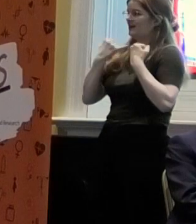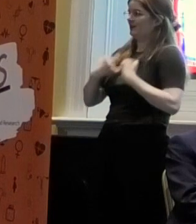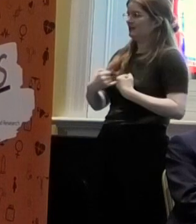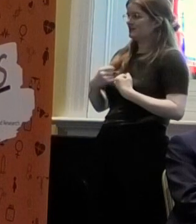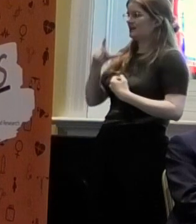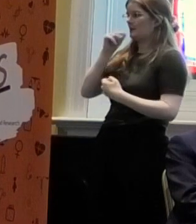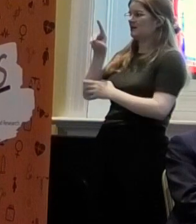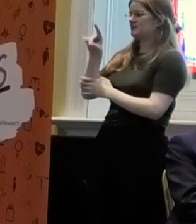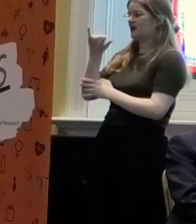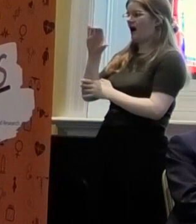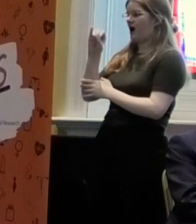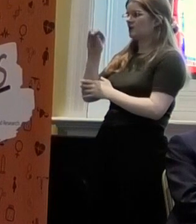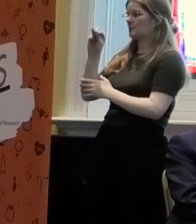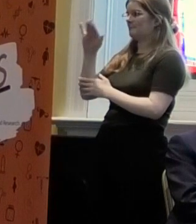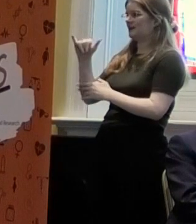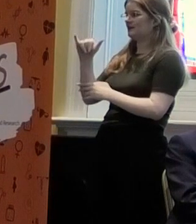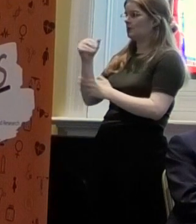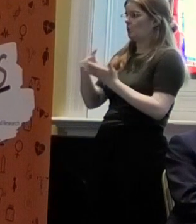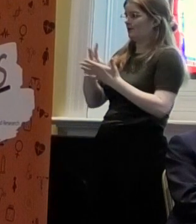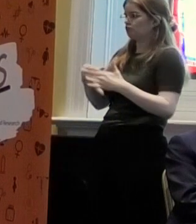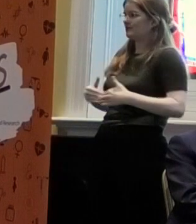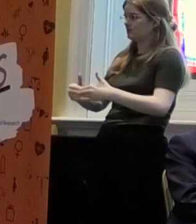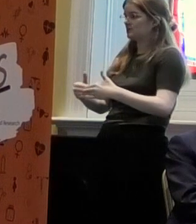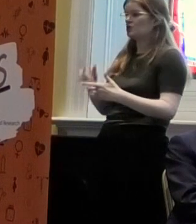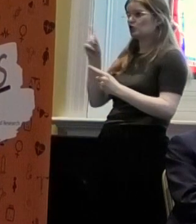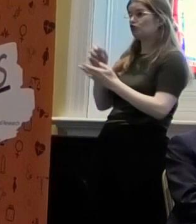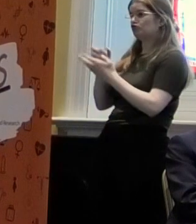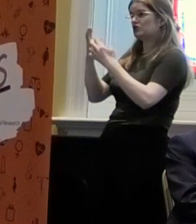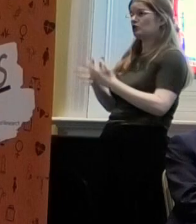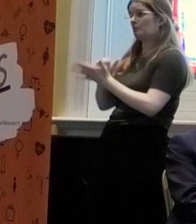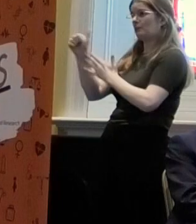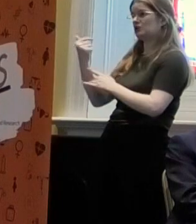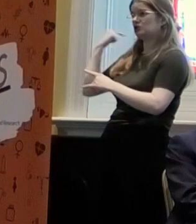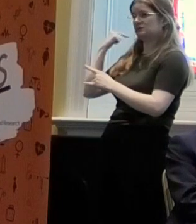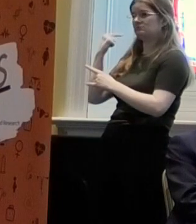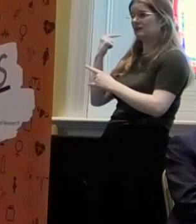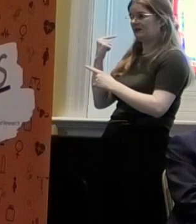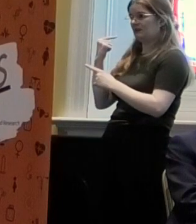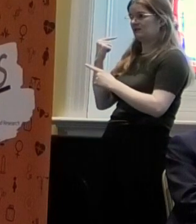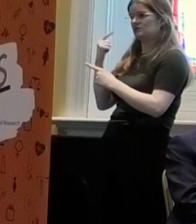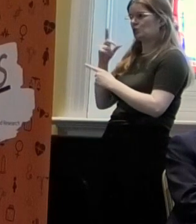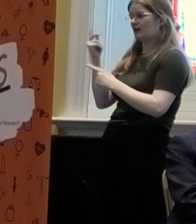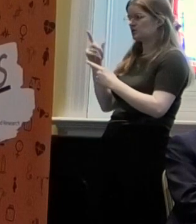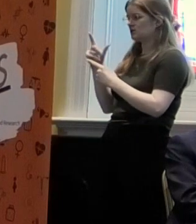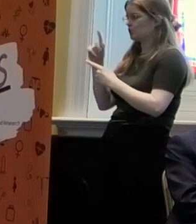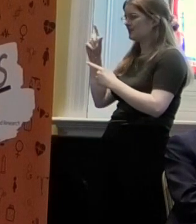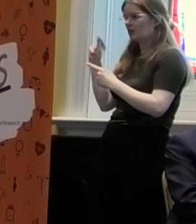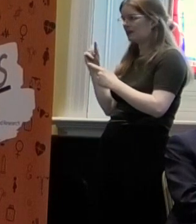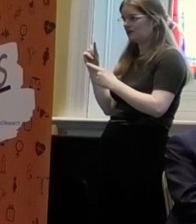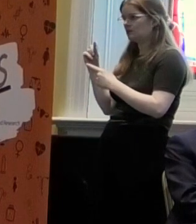study that was published in 2019 called the HILO study, and